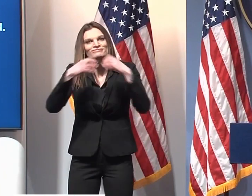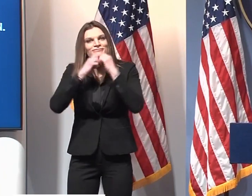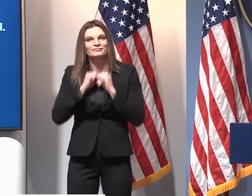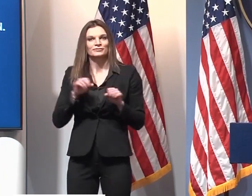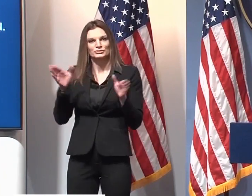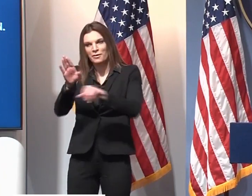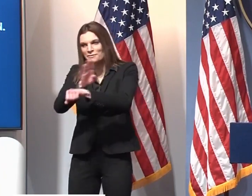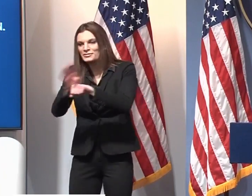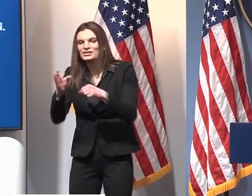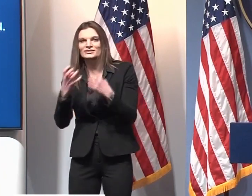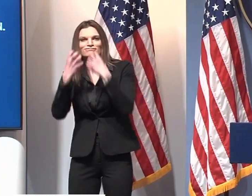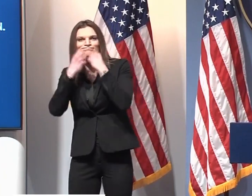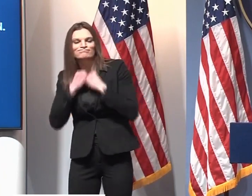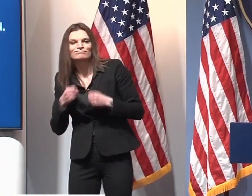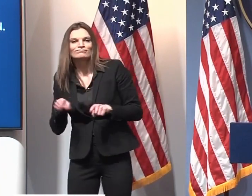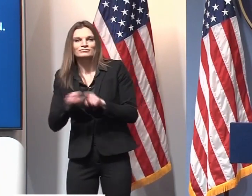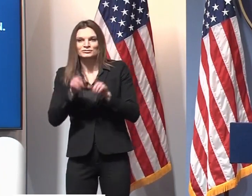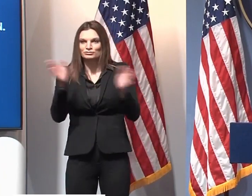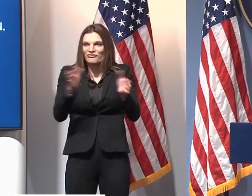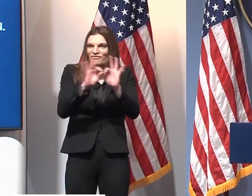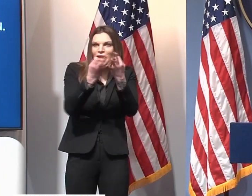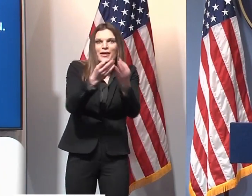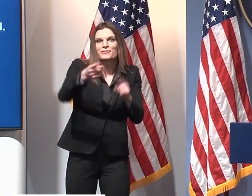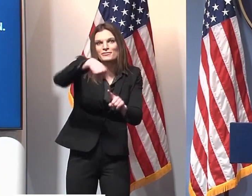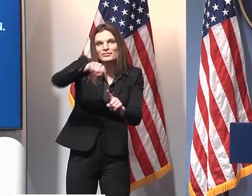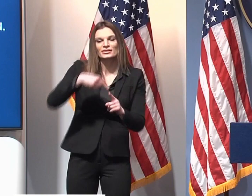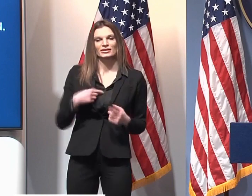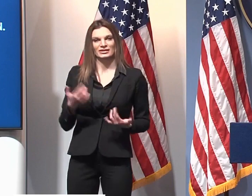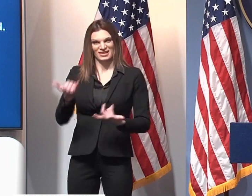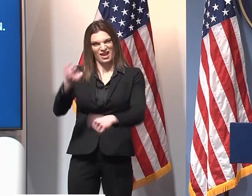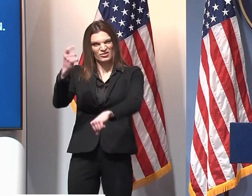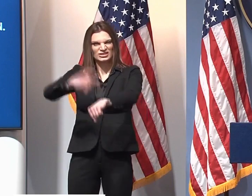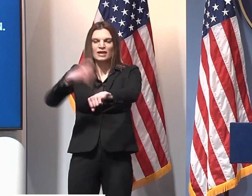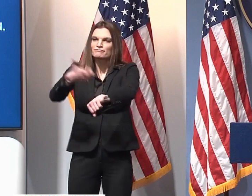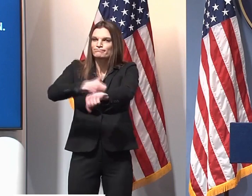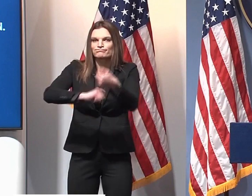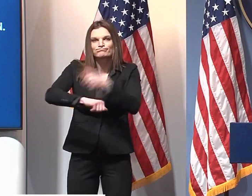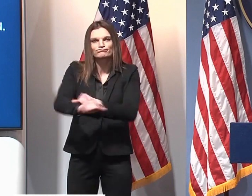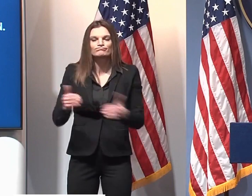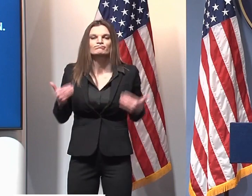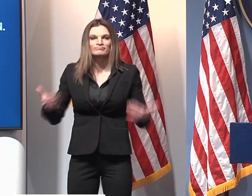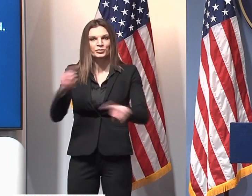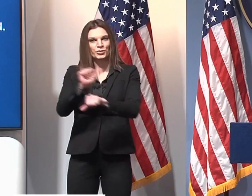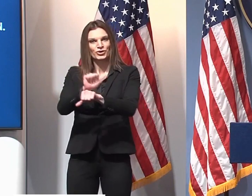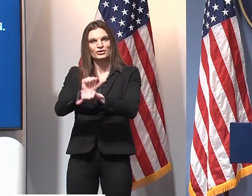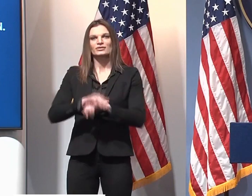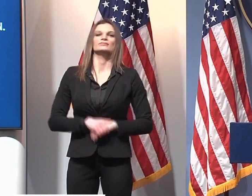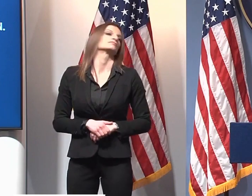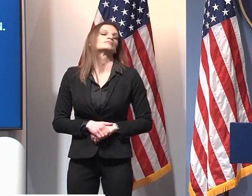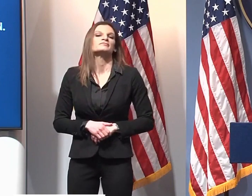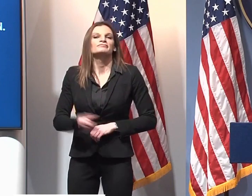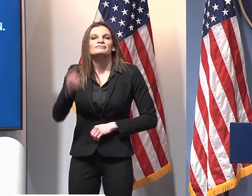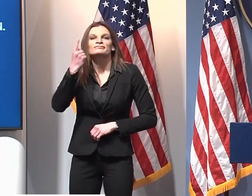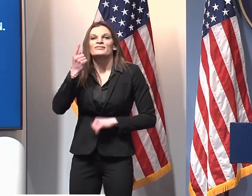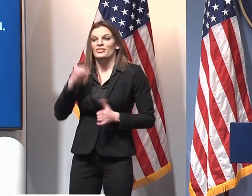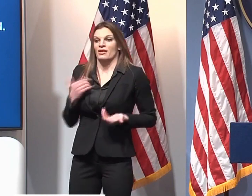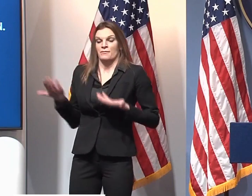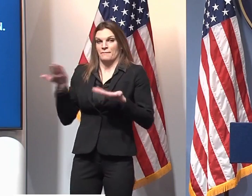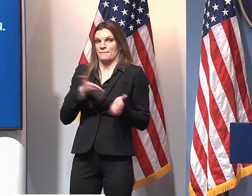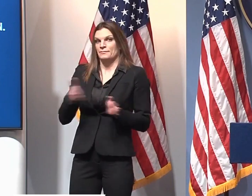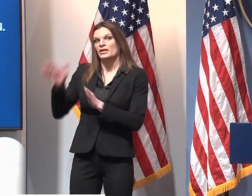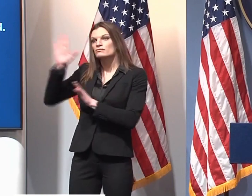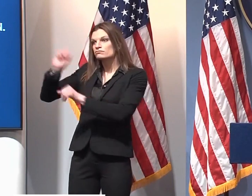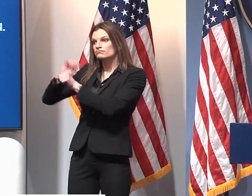our families. We got to roll up our sleeves and get to work. In tandem with the Michigan COVID Recovery